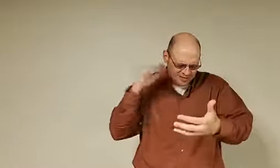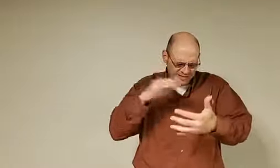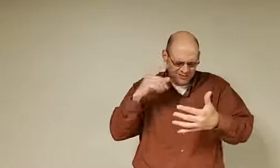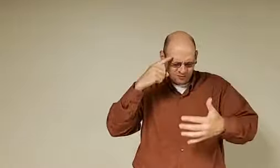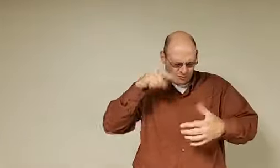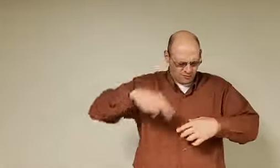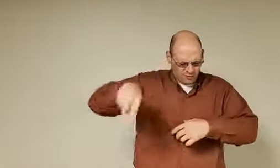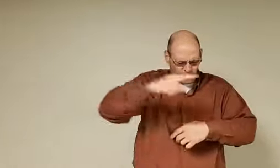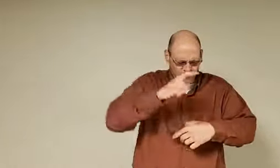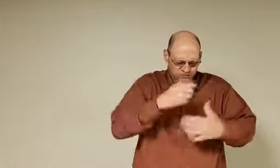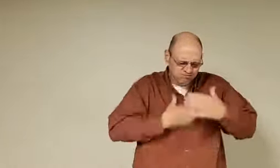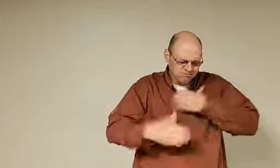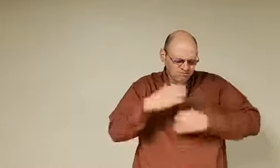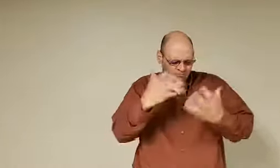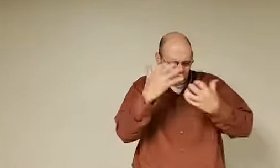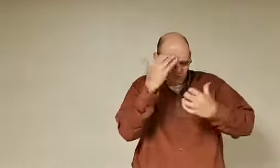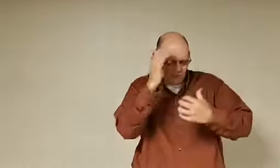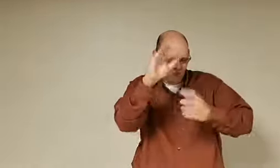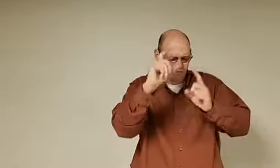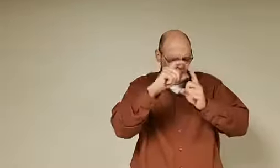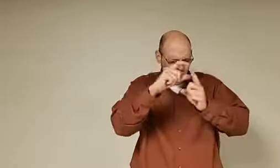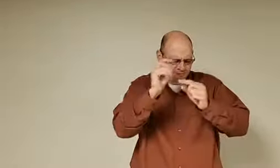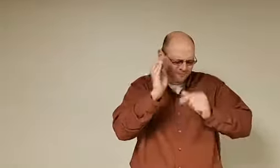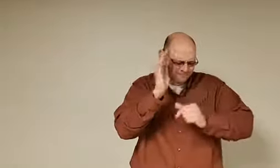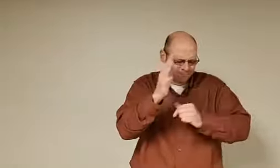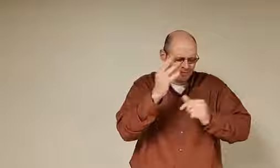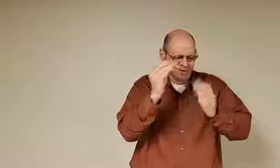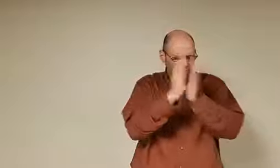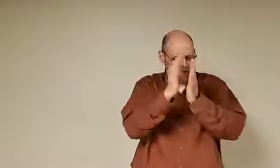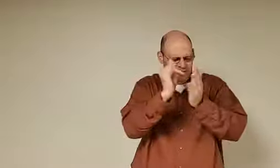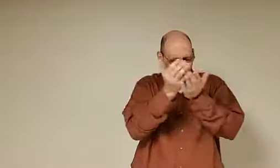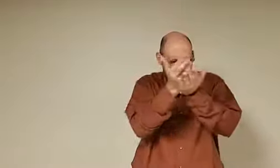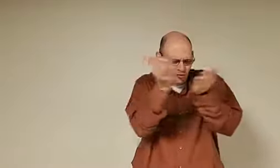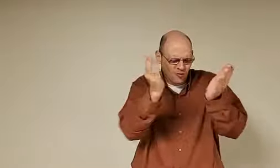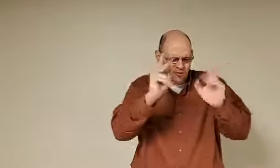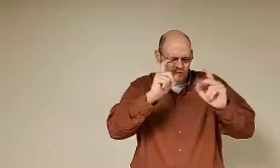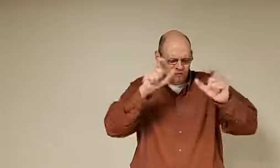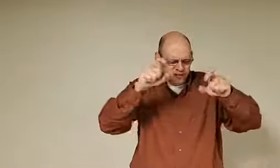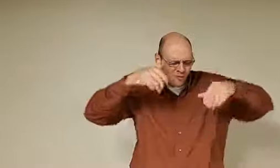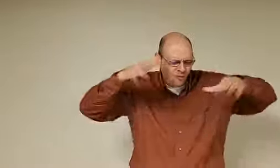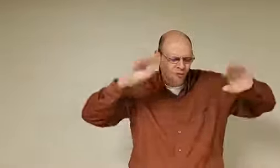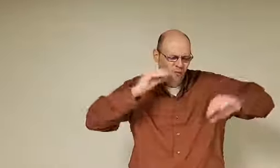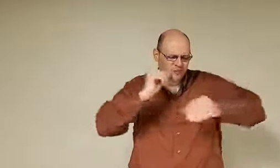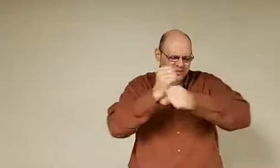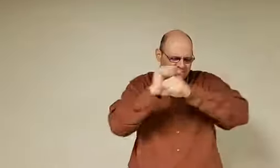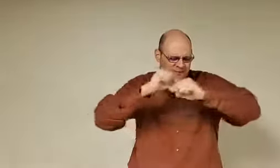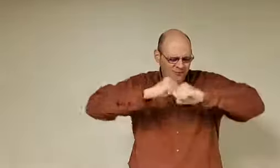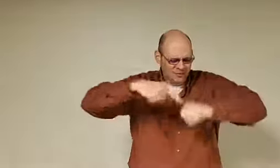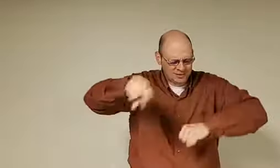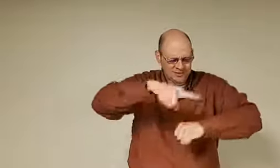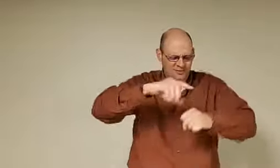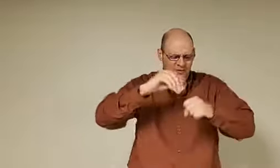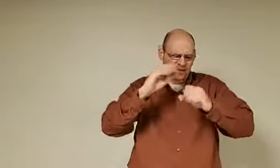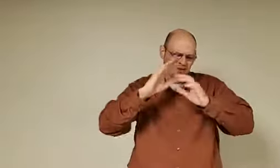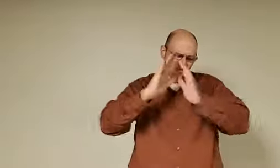teach. Help me to study and understand those that are hungry for your word, Lord, that they would receive it. Protect those going home